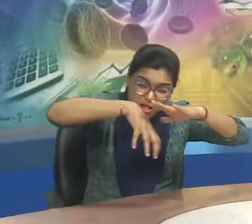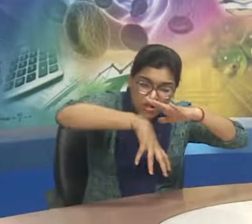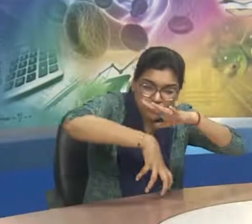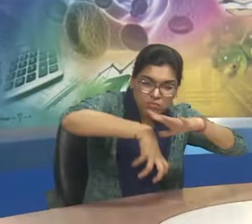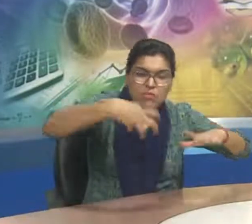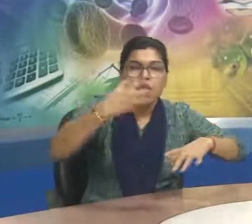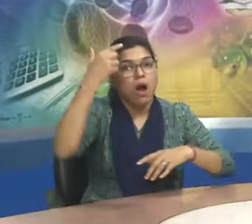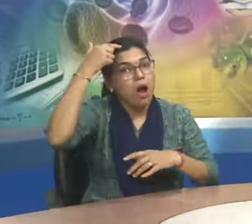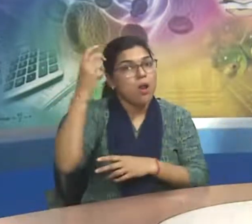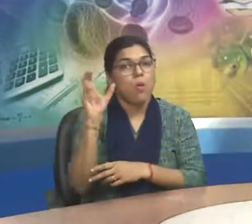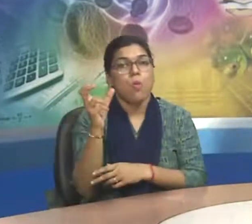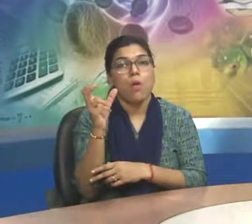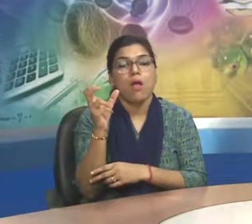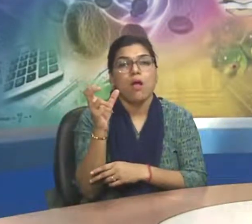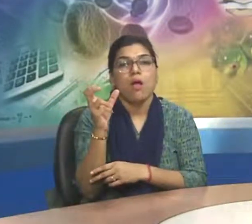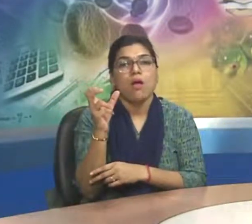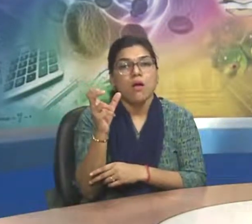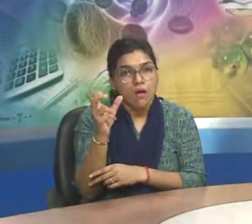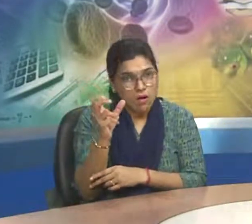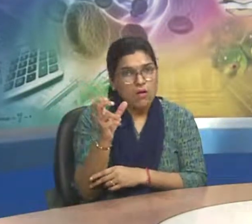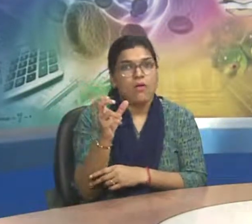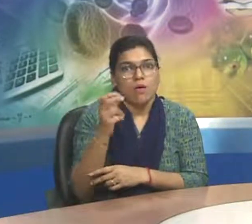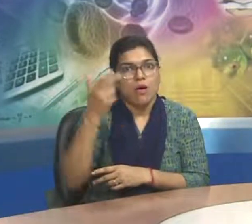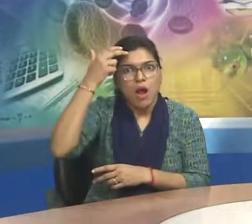We know that fossil fuels are